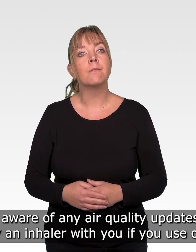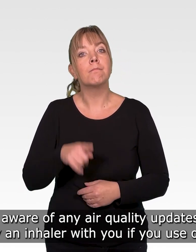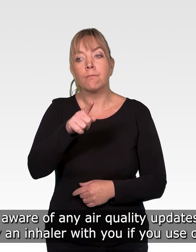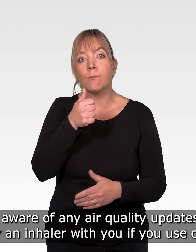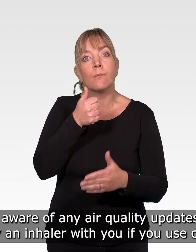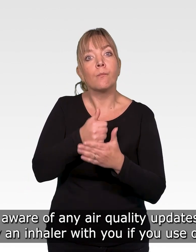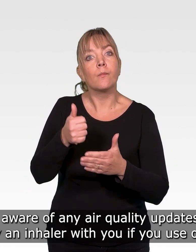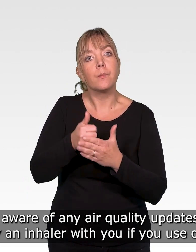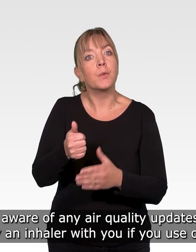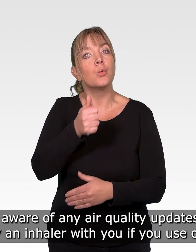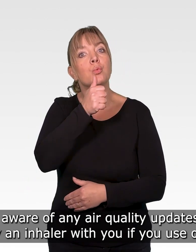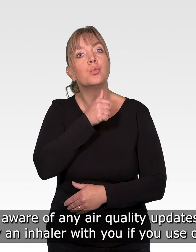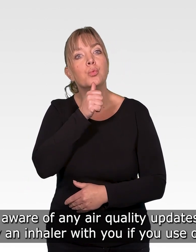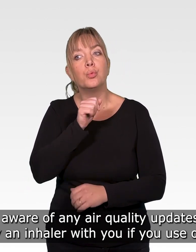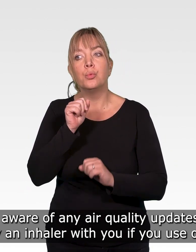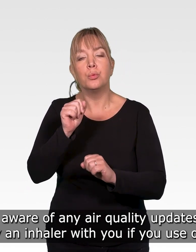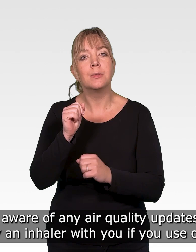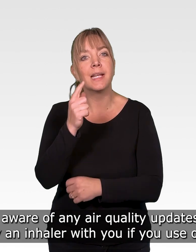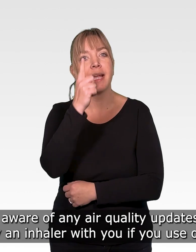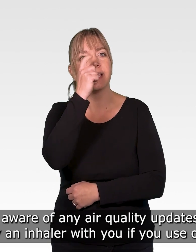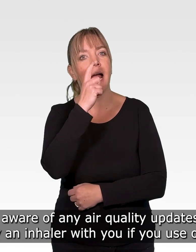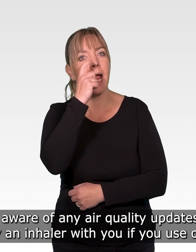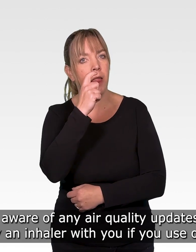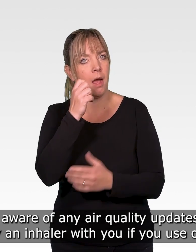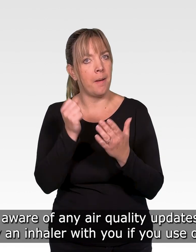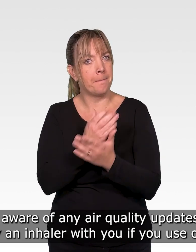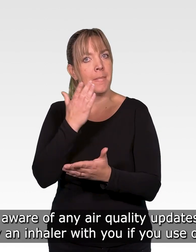Carry an inhaler with you if you use one.